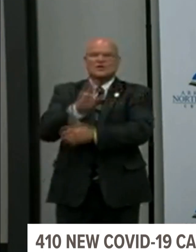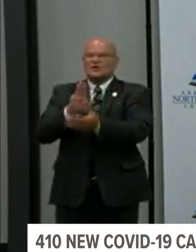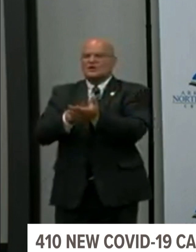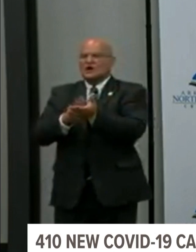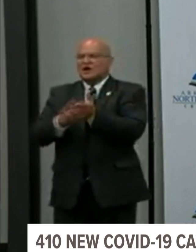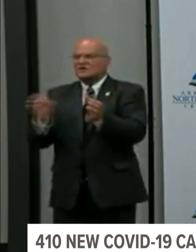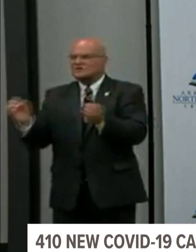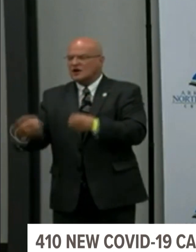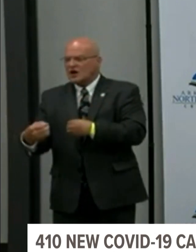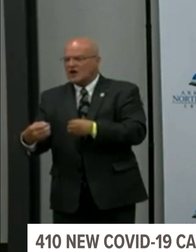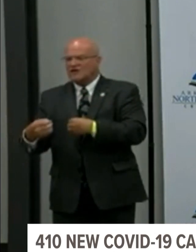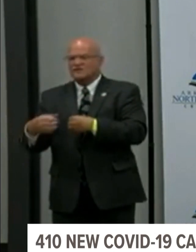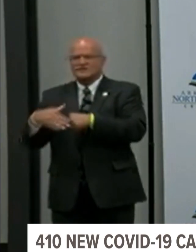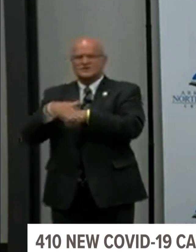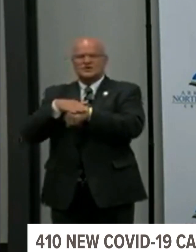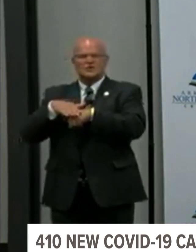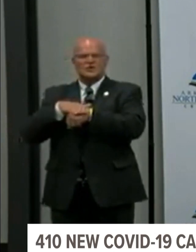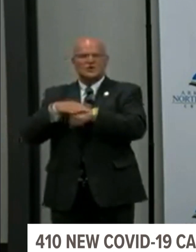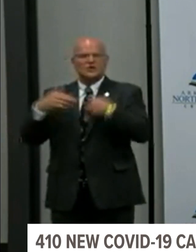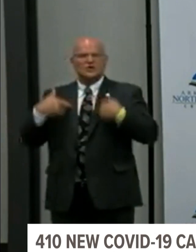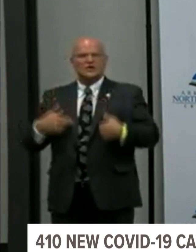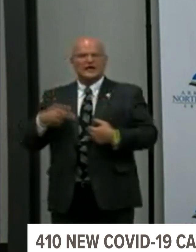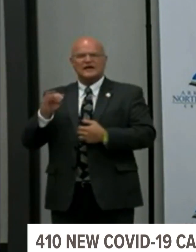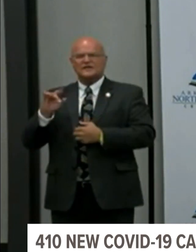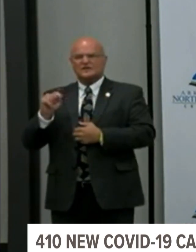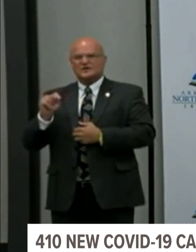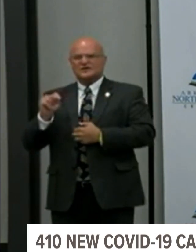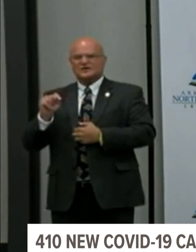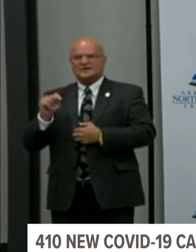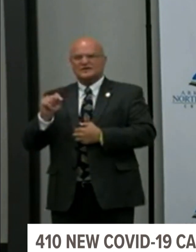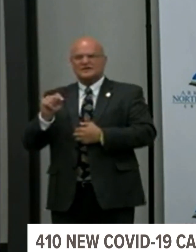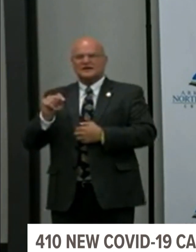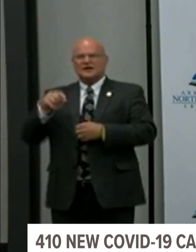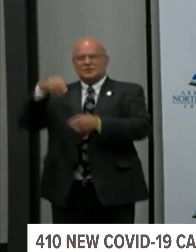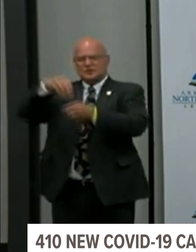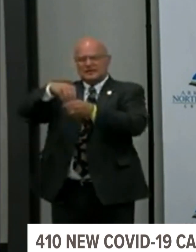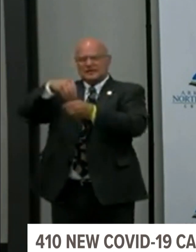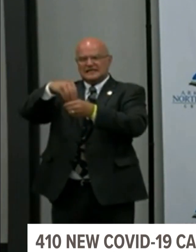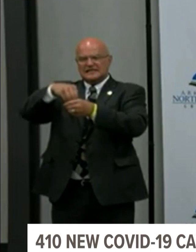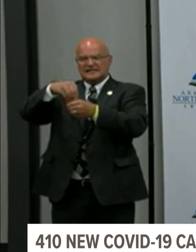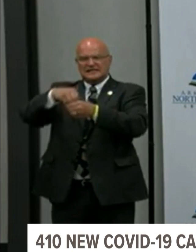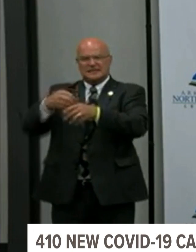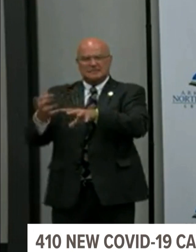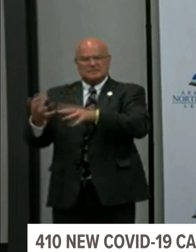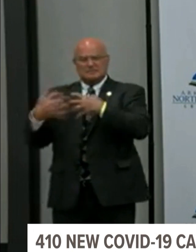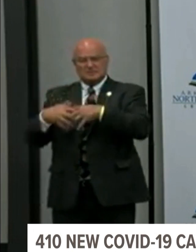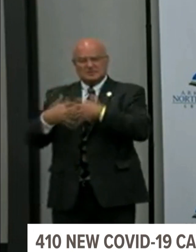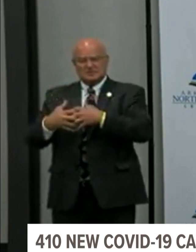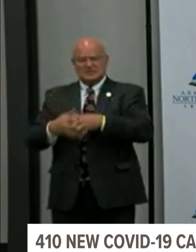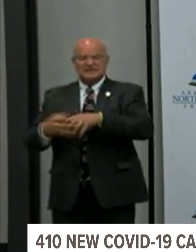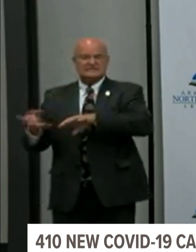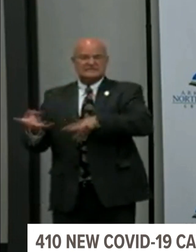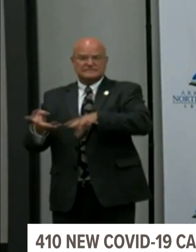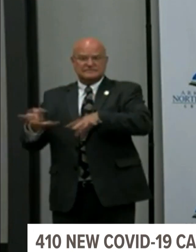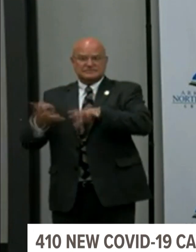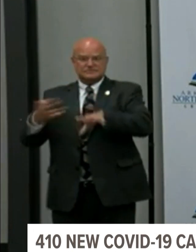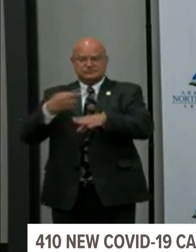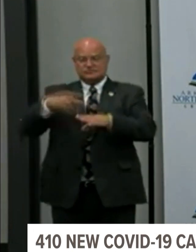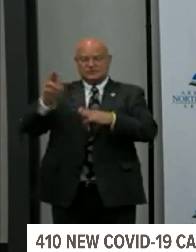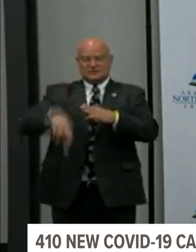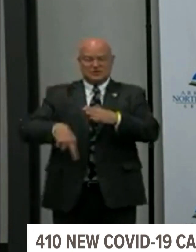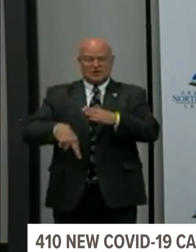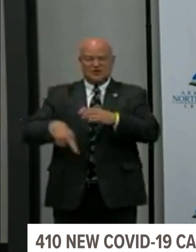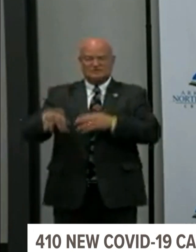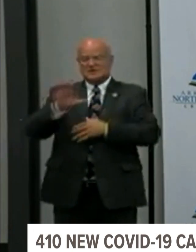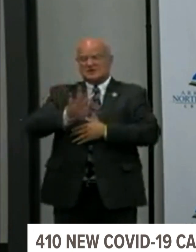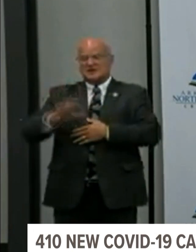doctor's office. The local health unit can have one. You take the sample and you put that directly into the machine, and it will give you a result